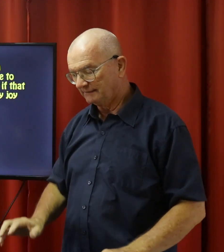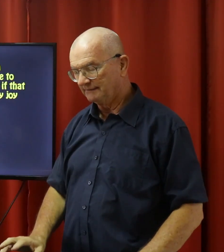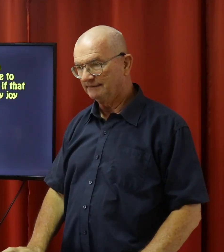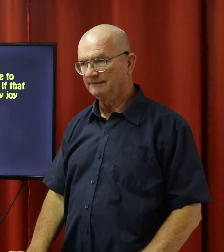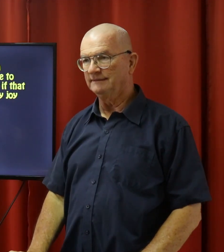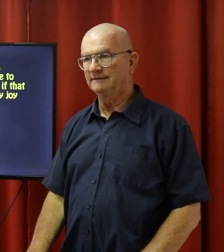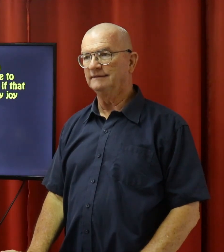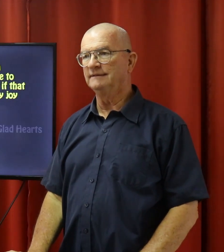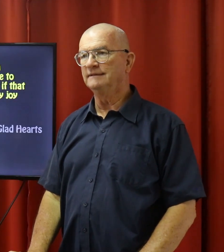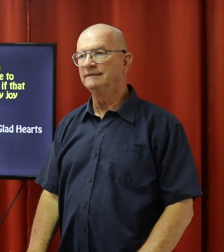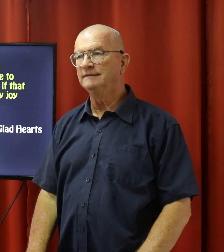it.